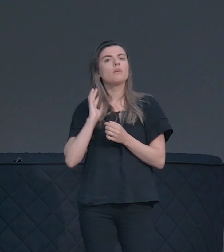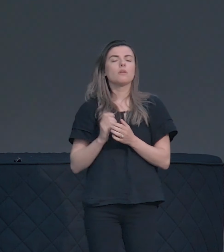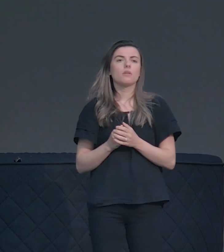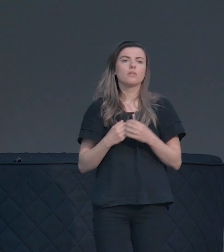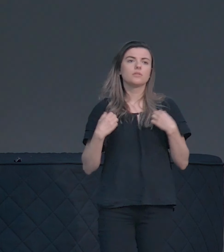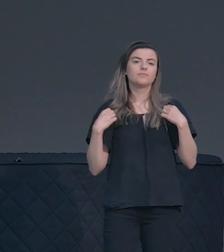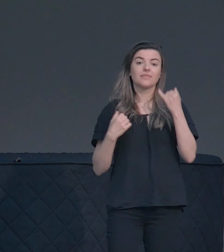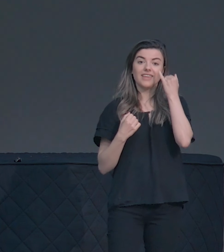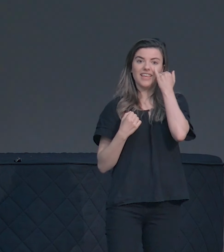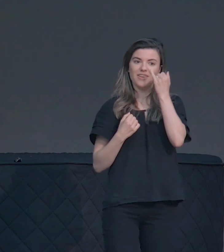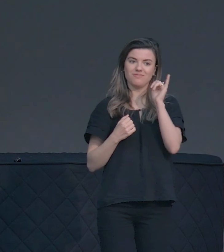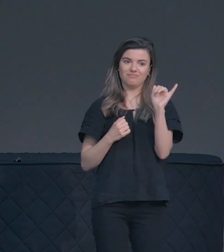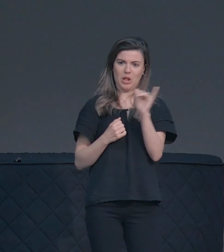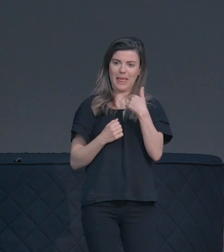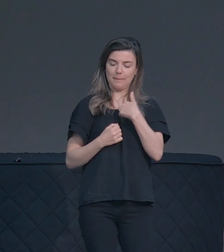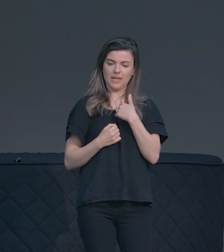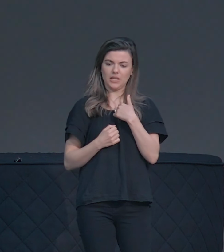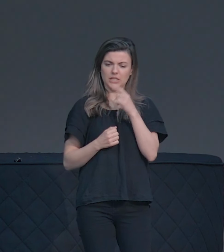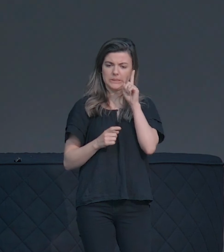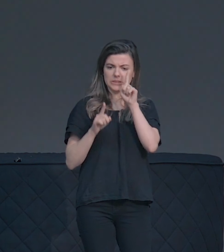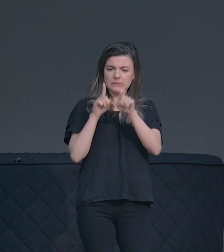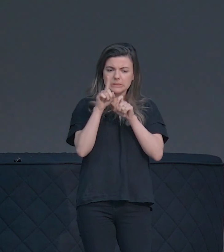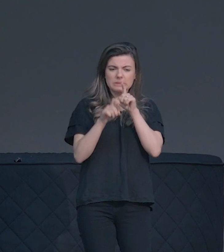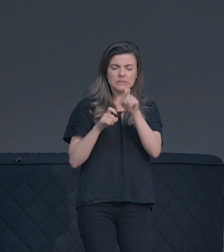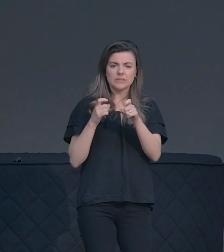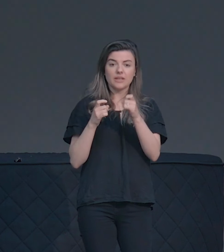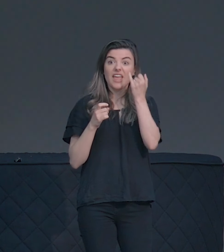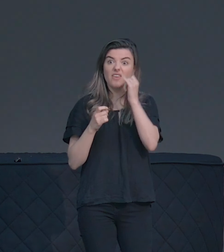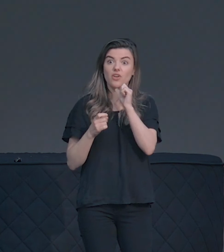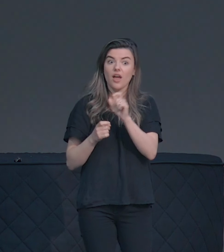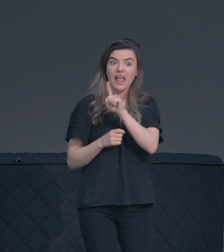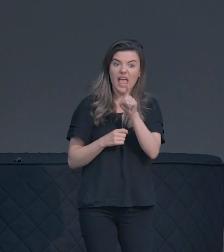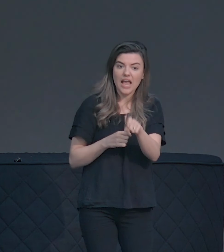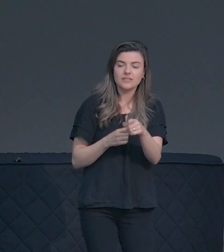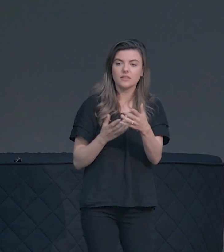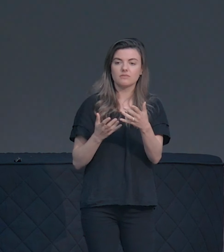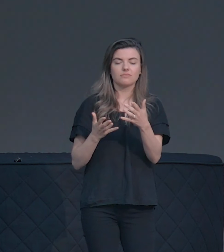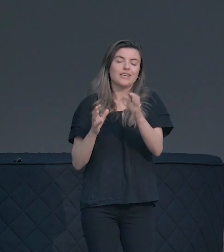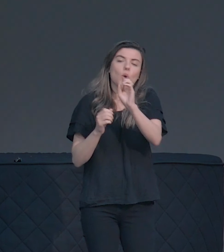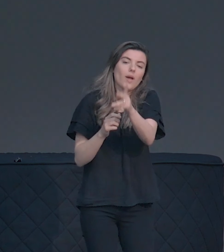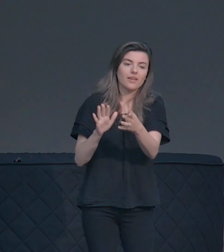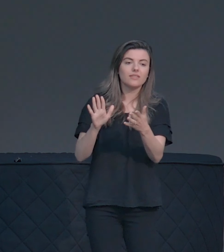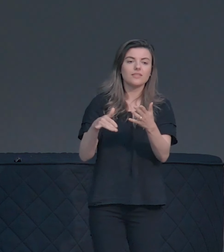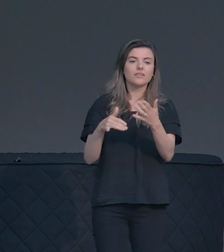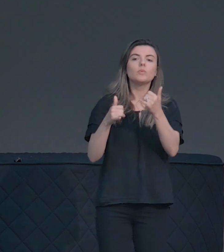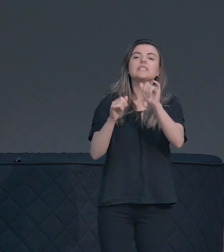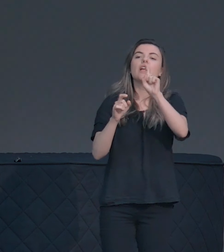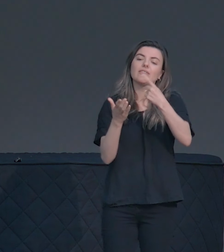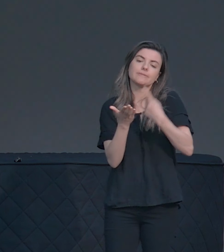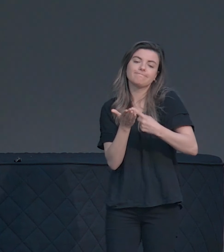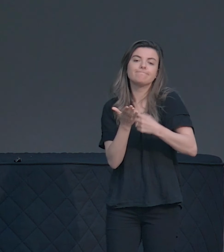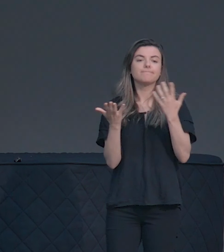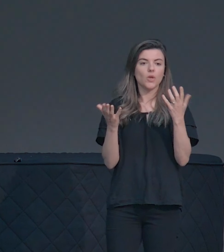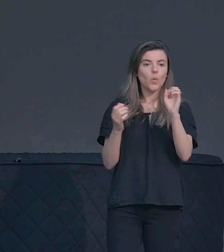And if you're like me, you're asking these questions. If you're not asking these questions, that's okay. We still need to talk about them.